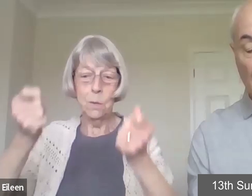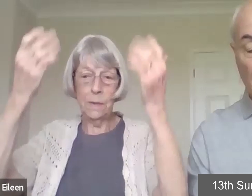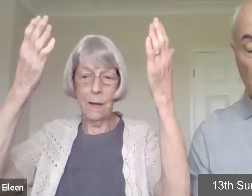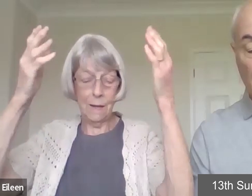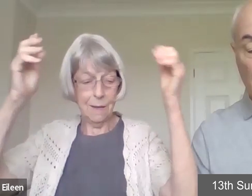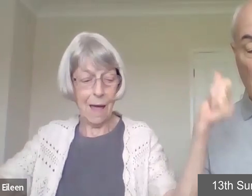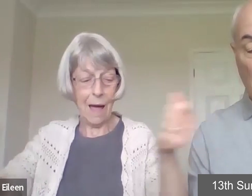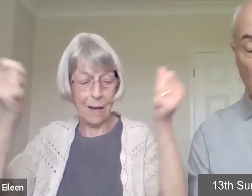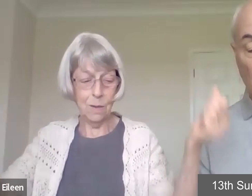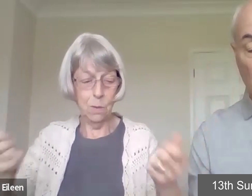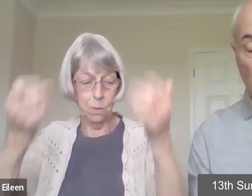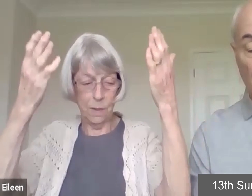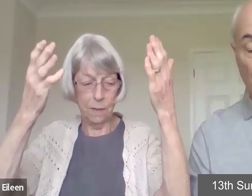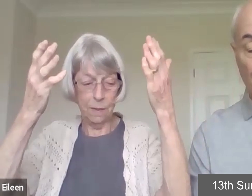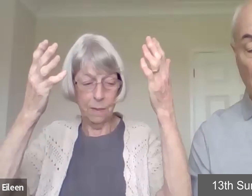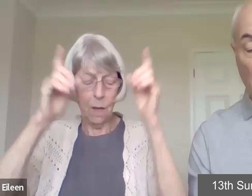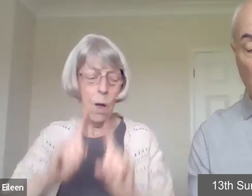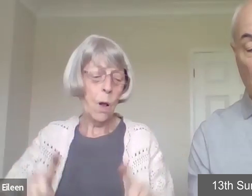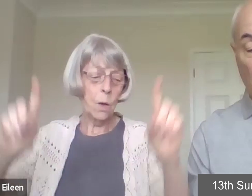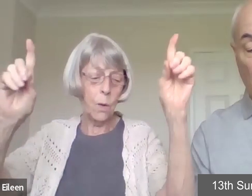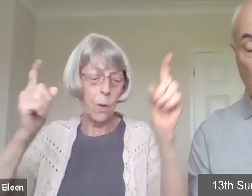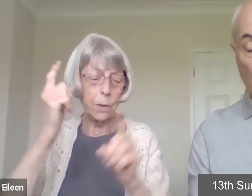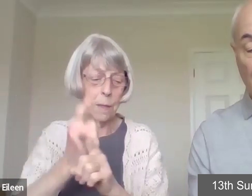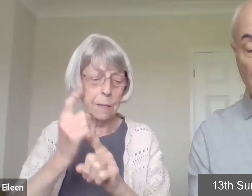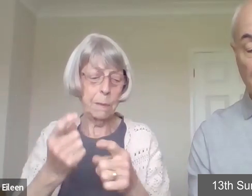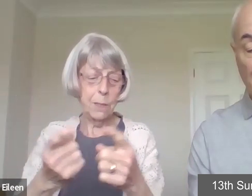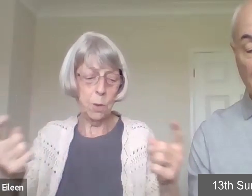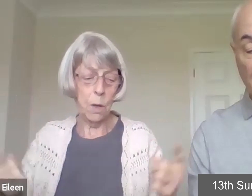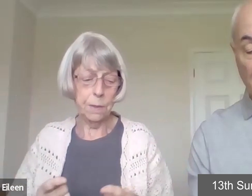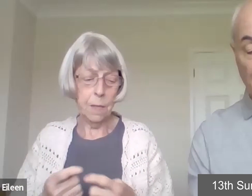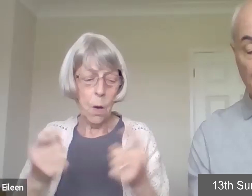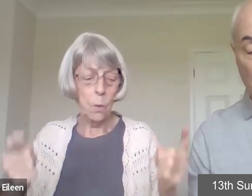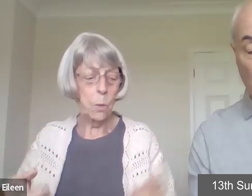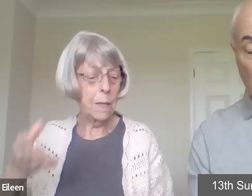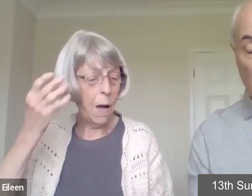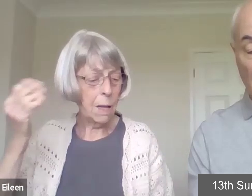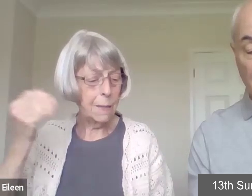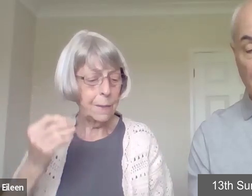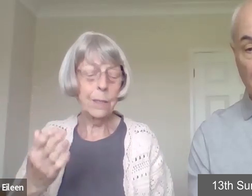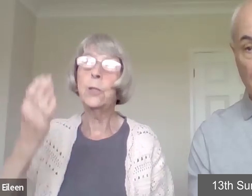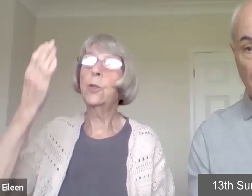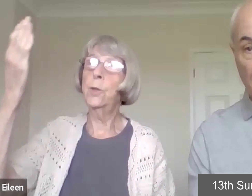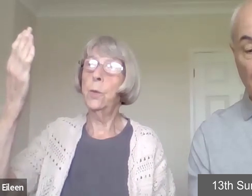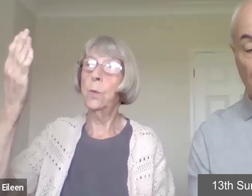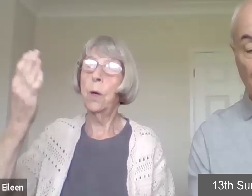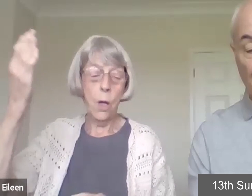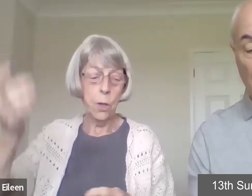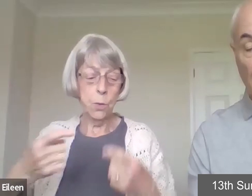Hallelujah, hallelujah. Lord, speak to us. We are listening to you.